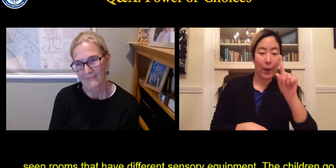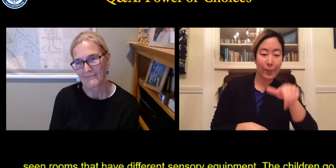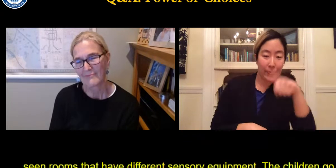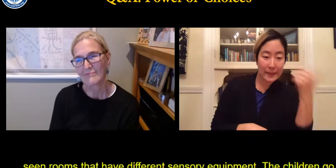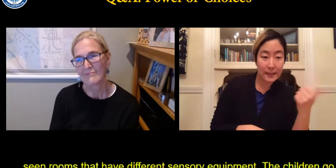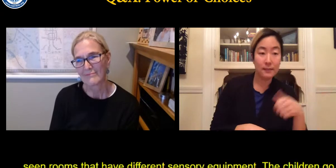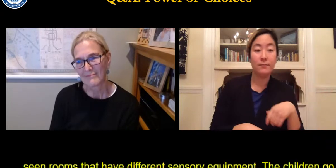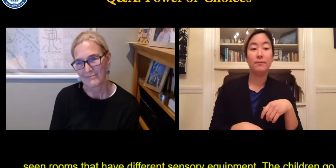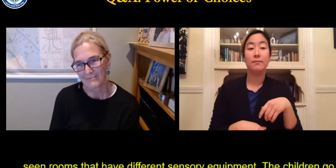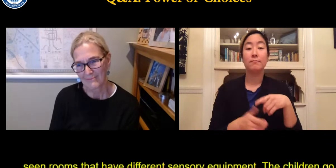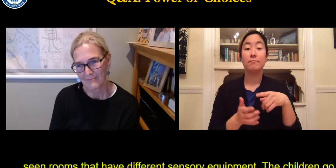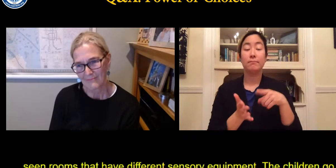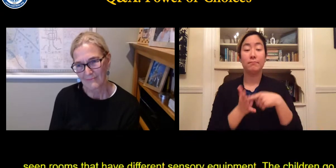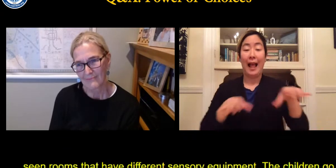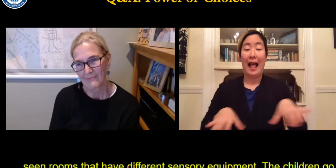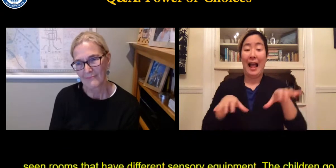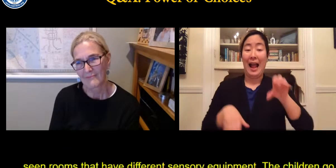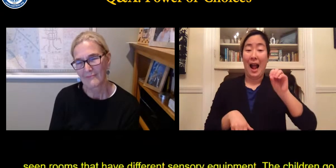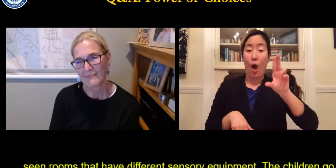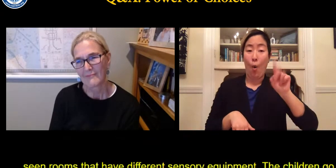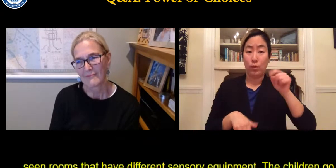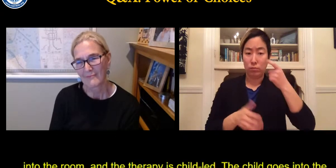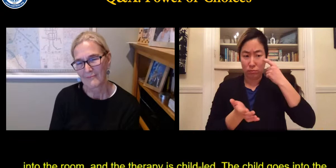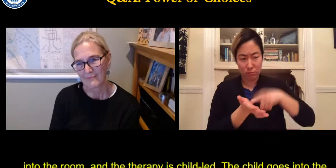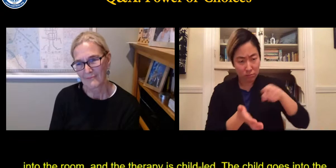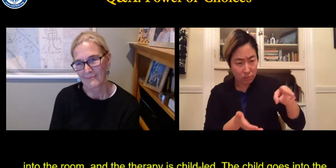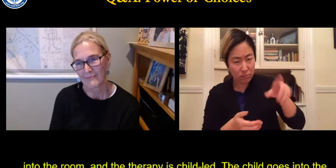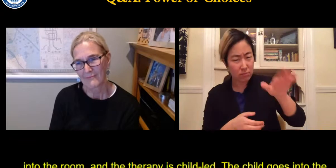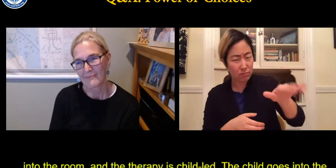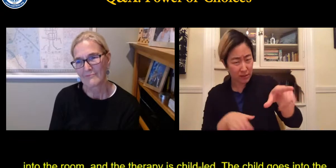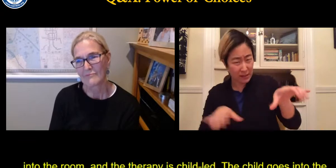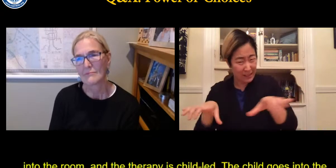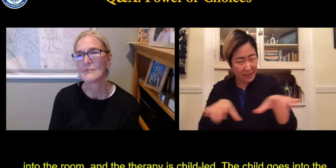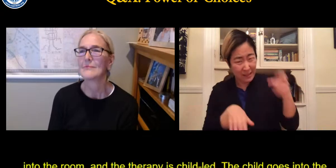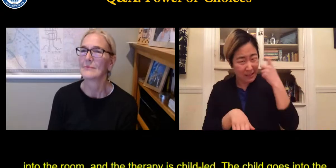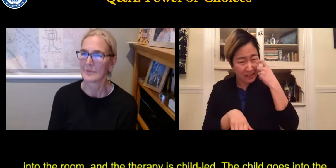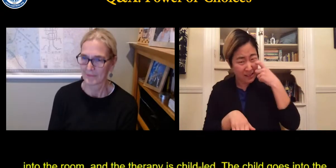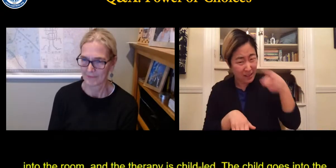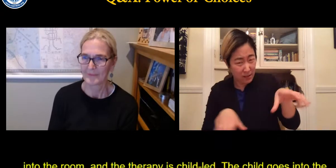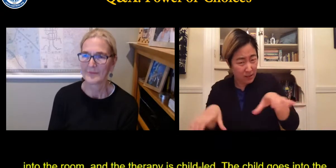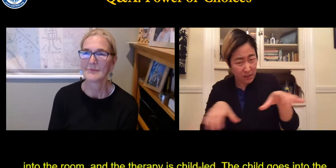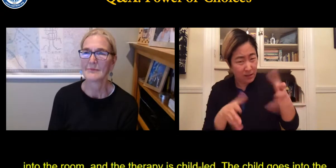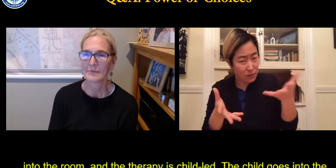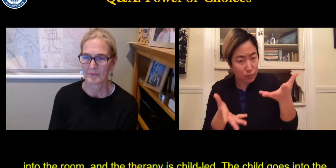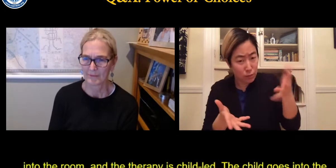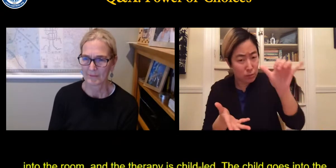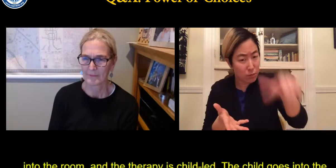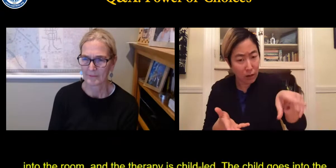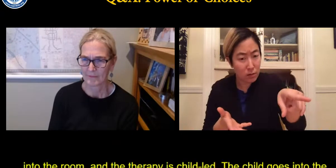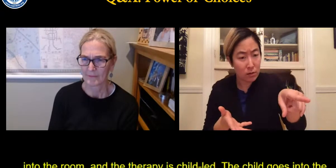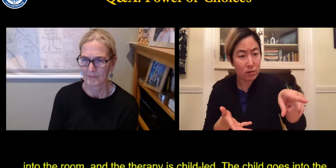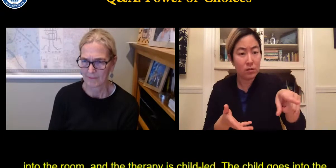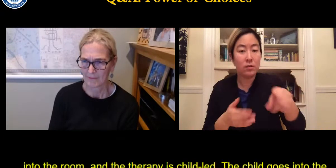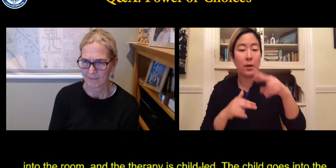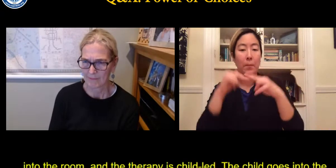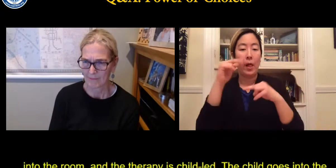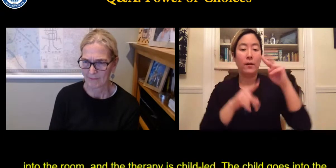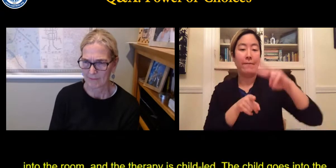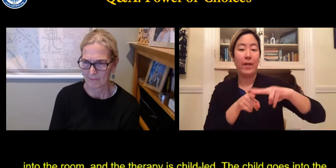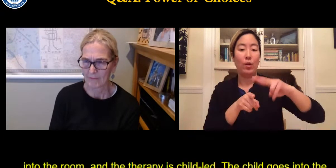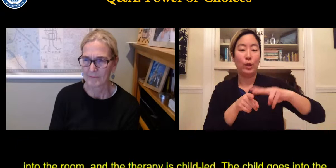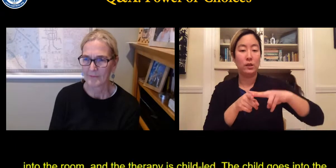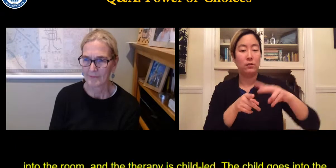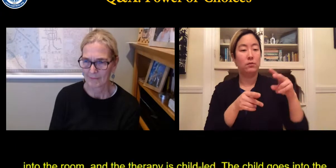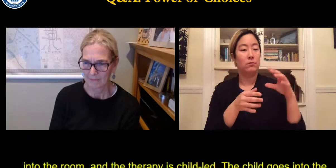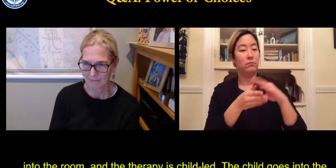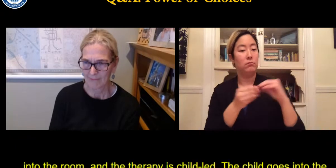are hyperactive, if they are too calm, and then can start working to try to diagnose that. Also, through